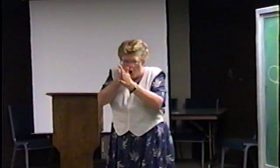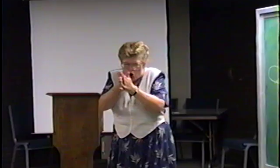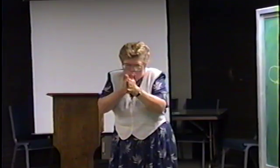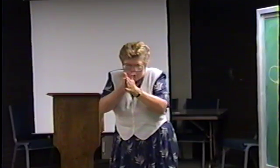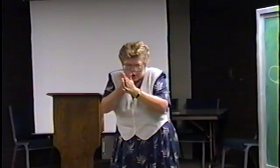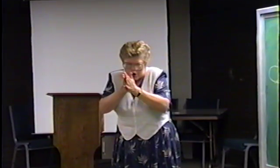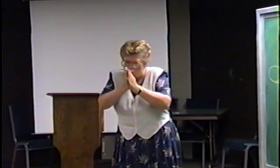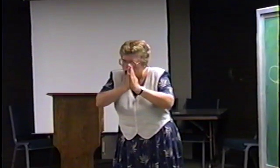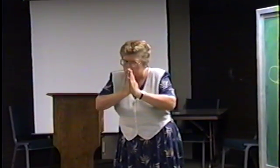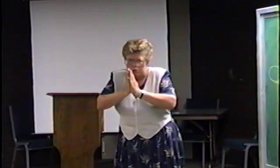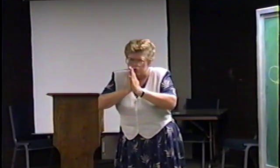prayer.